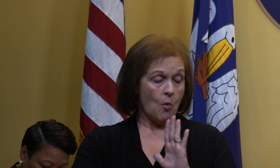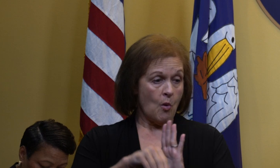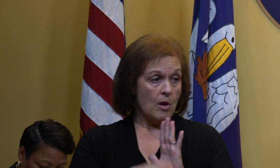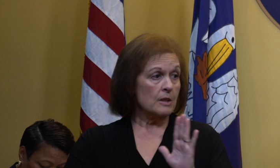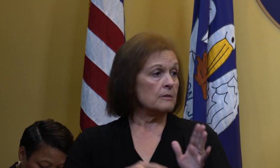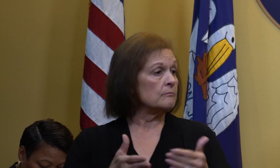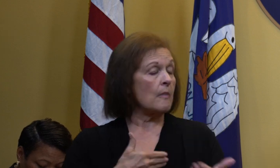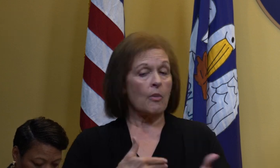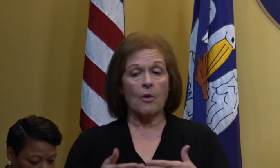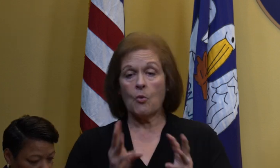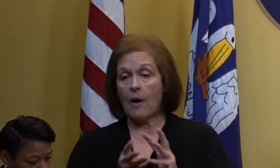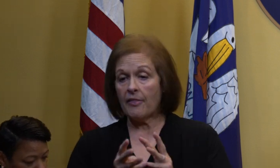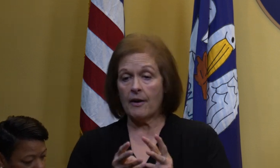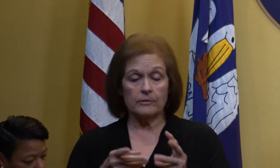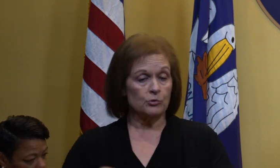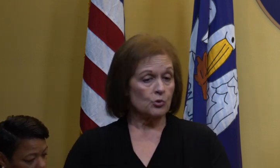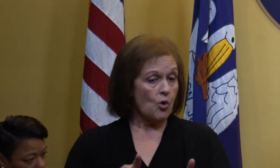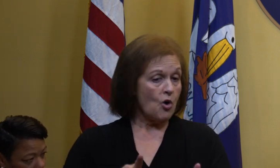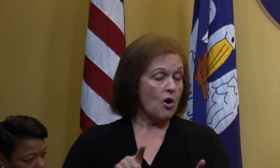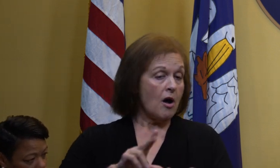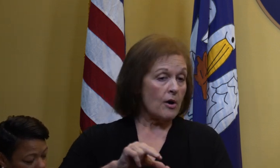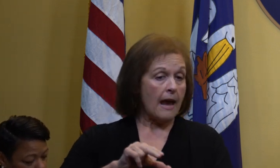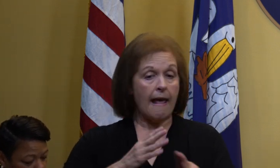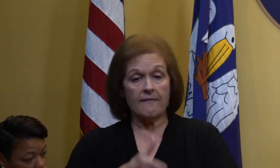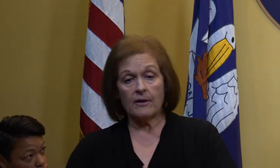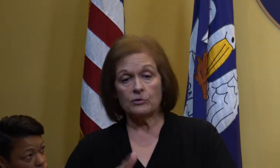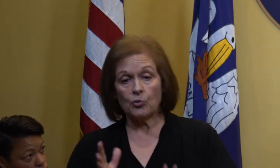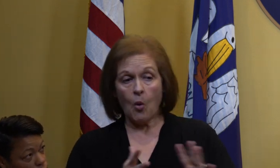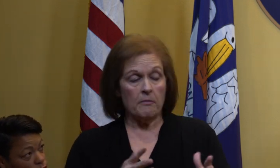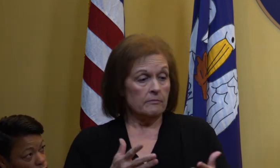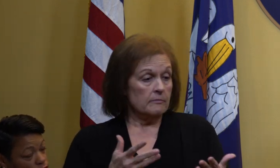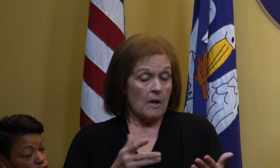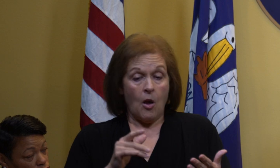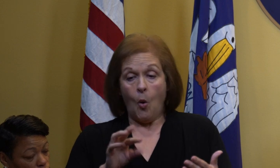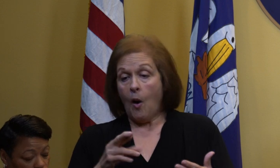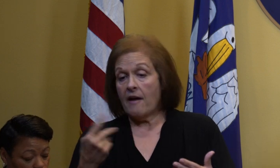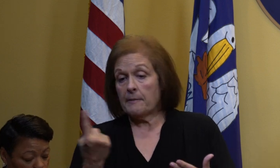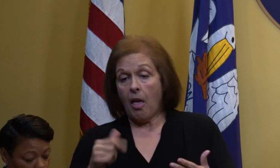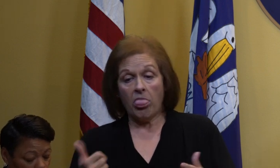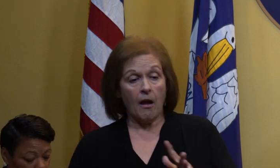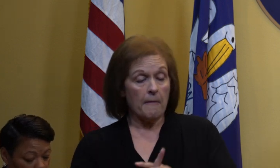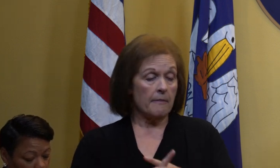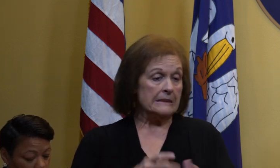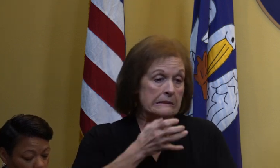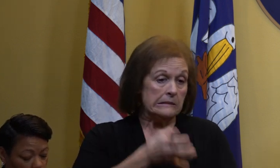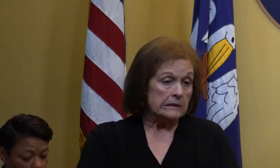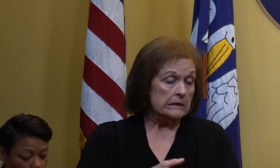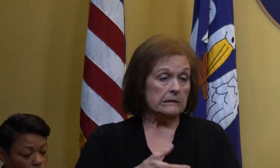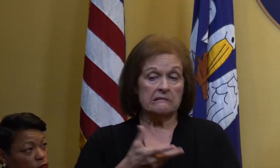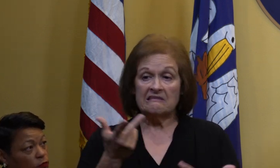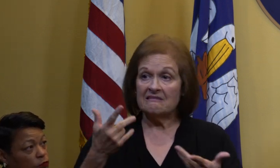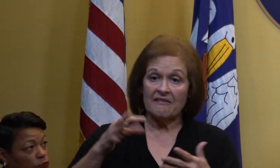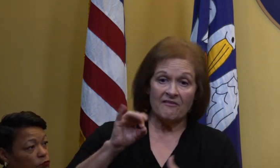with all their weather needs during hurricane season and during an active storm, and really whenever something else comes up, whether it's heat, air quality,